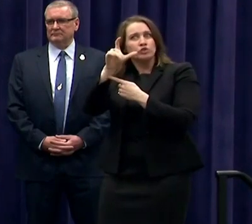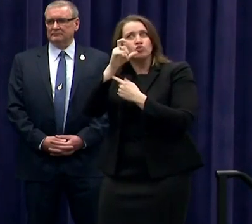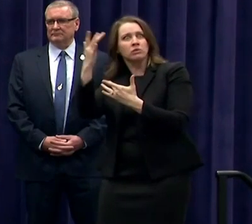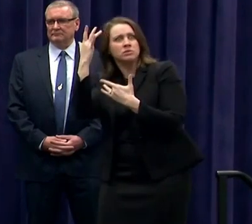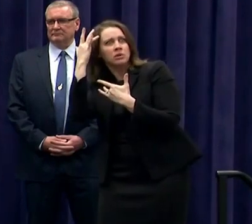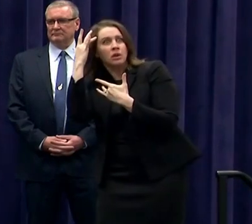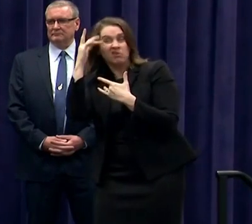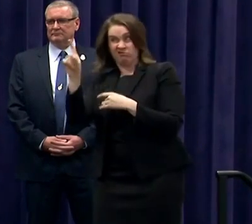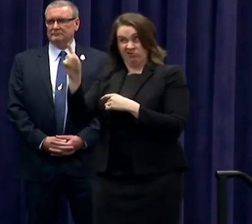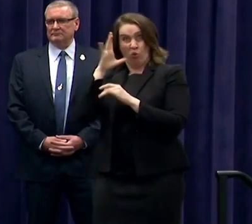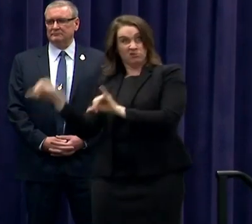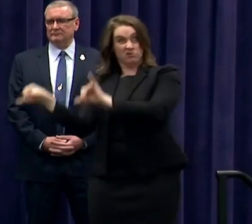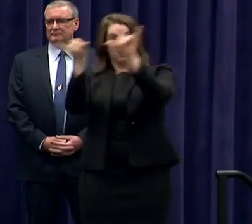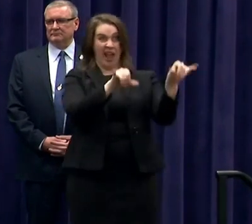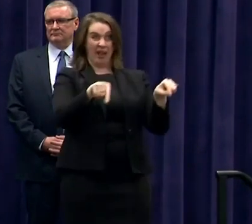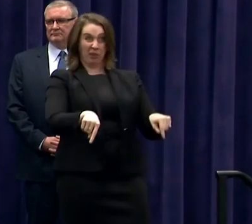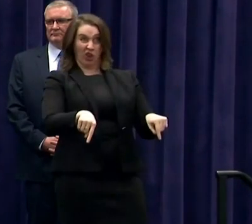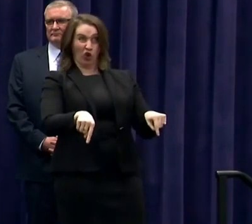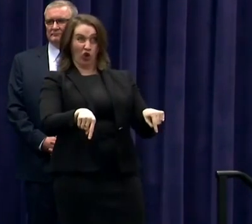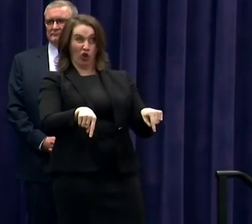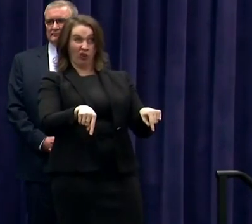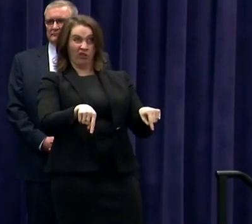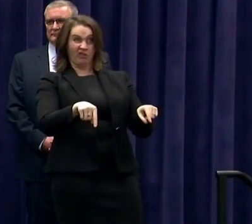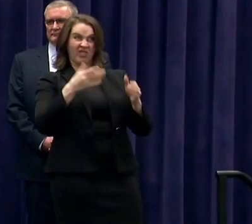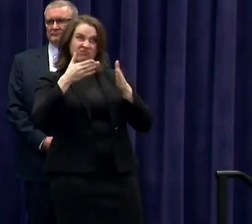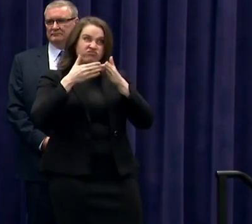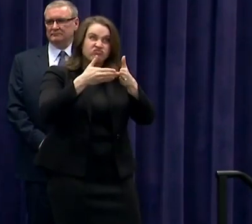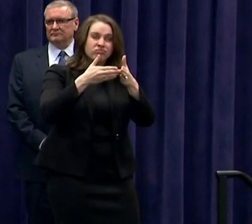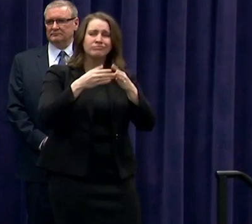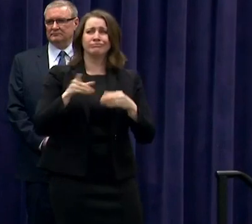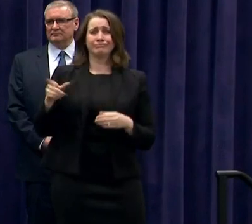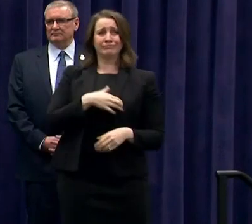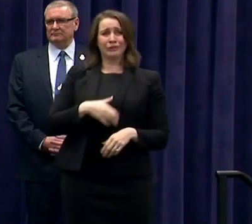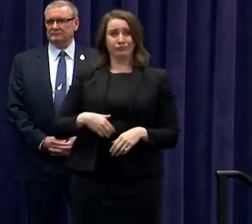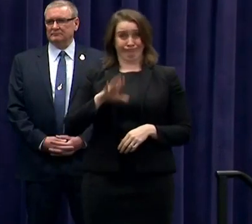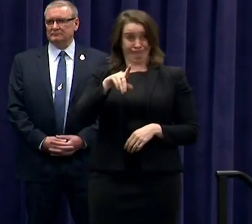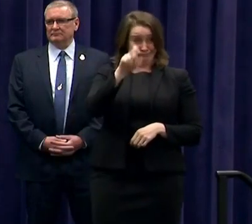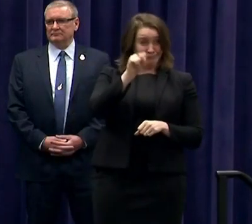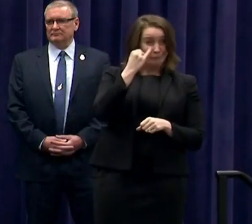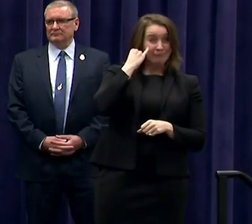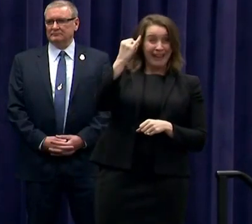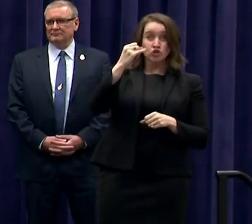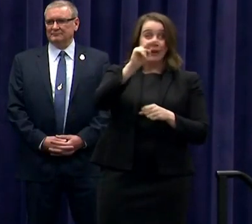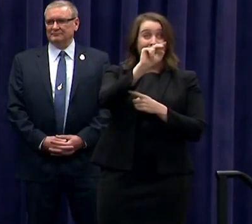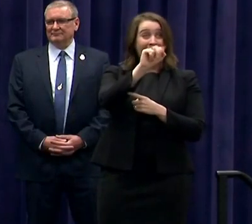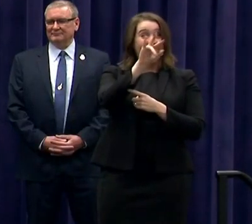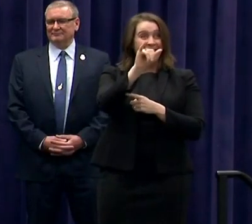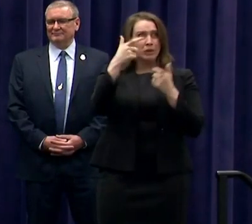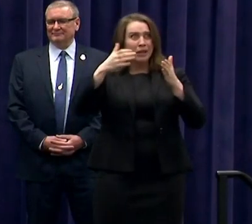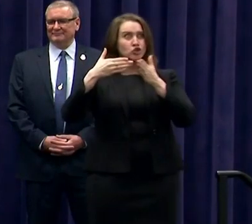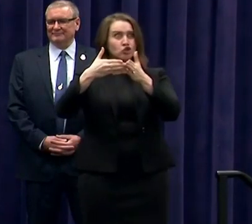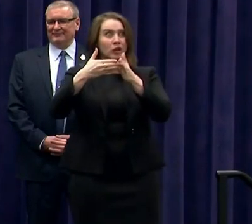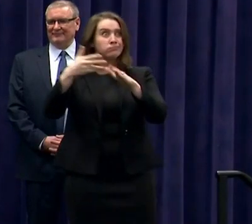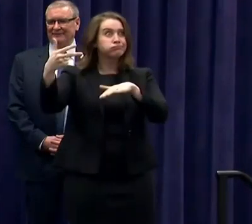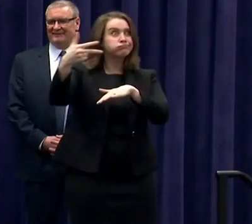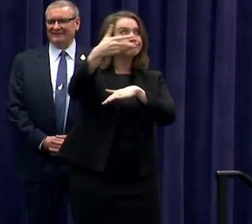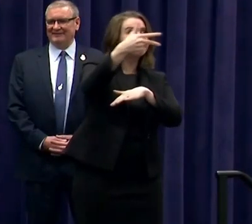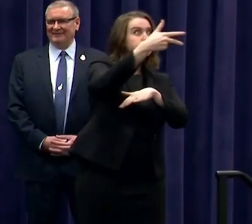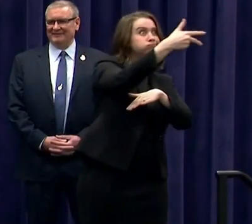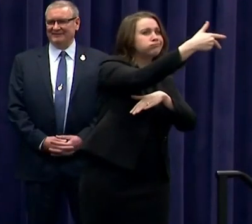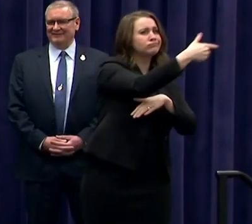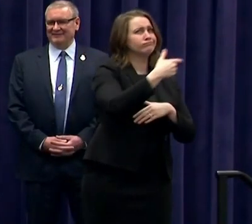I don't anticipate a large naval vessel on the shores of Lake Michigan, but that's why we are taking